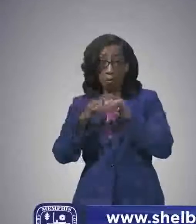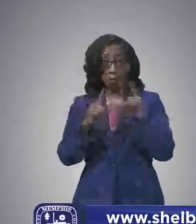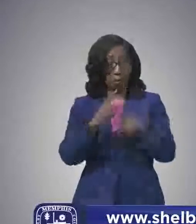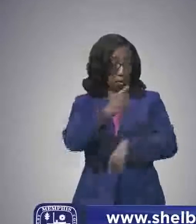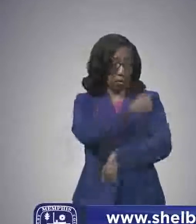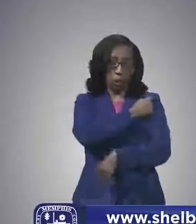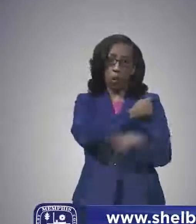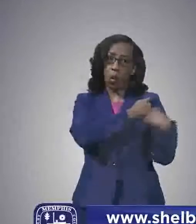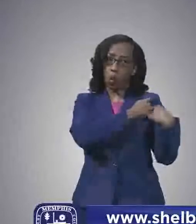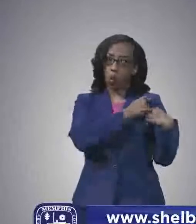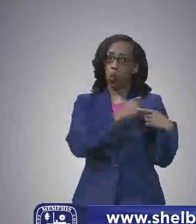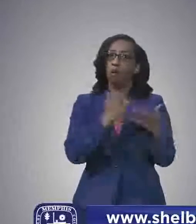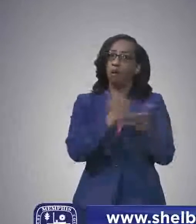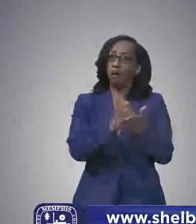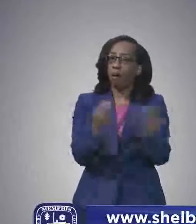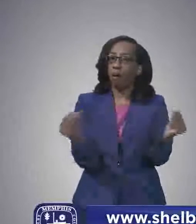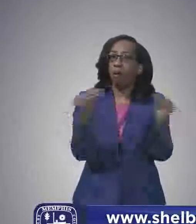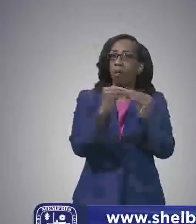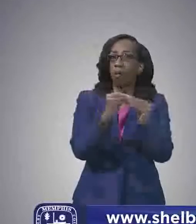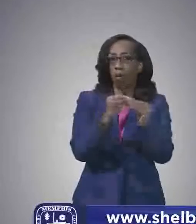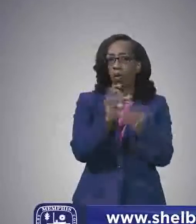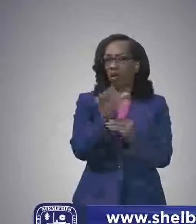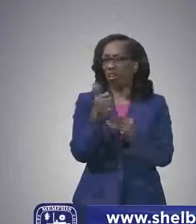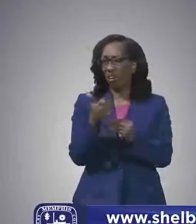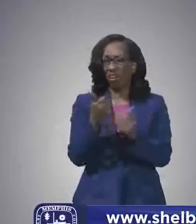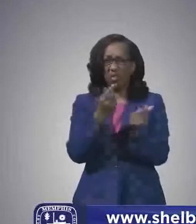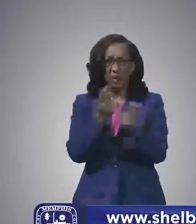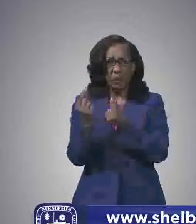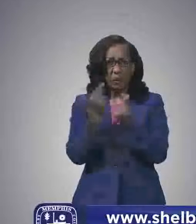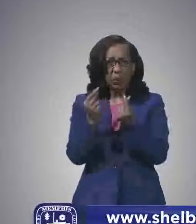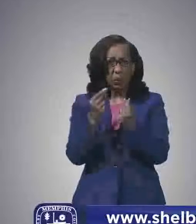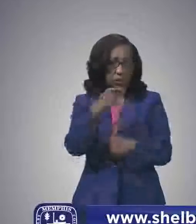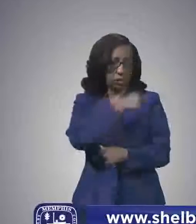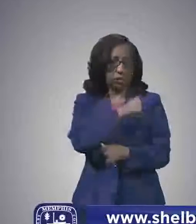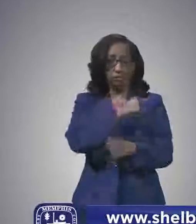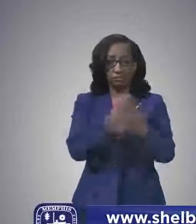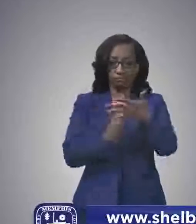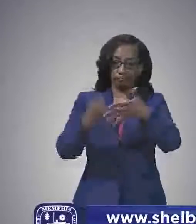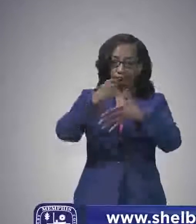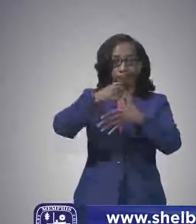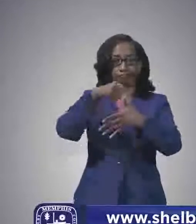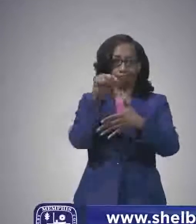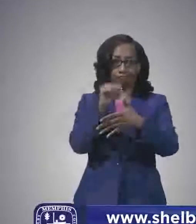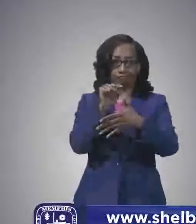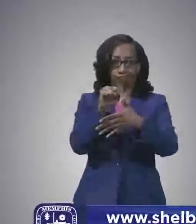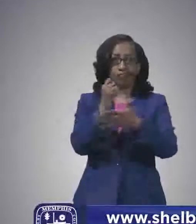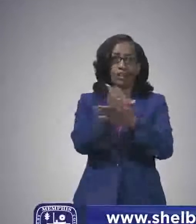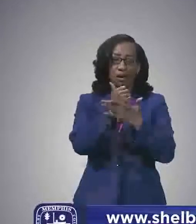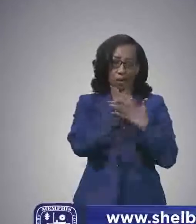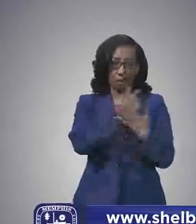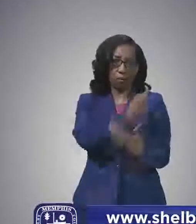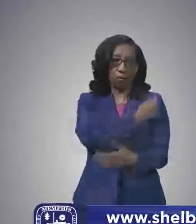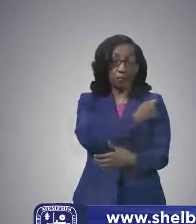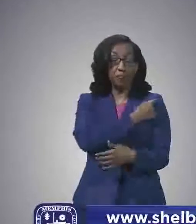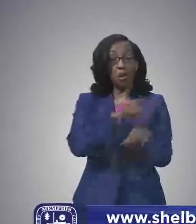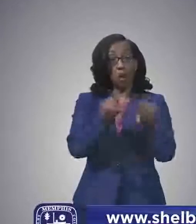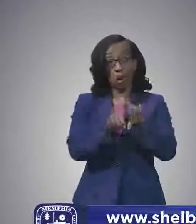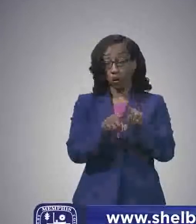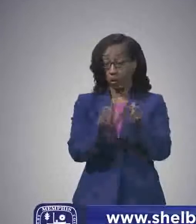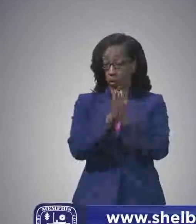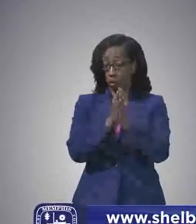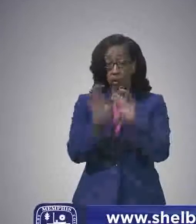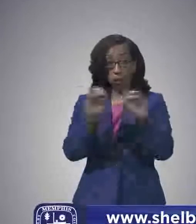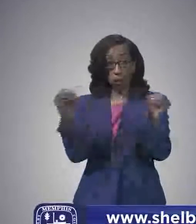mitigation strategies we have talked about over the last 18 months. In addition, I'd ask organizations in town to ramp up